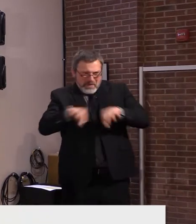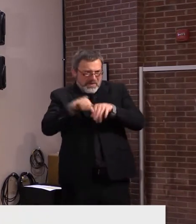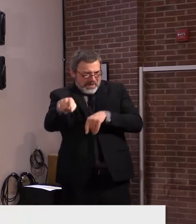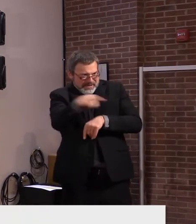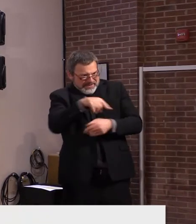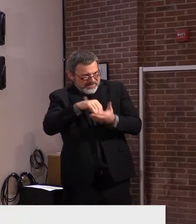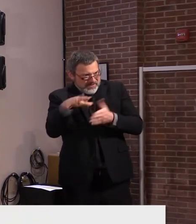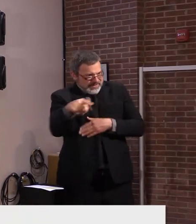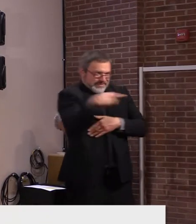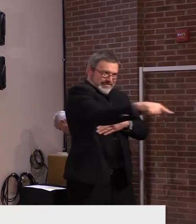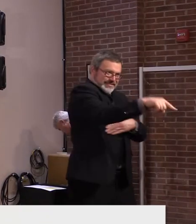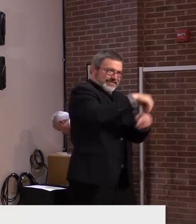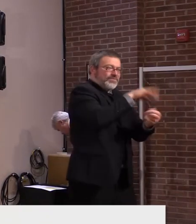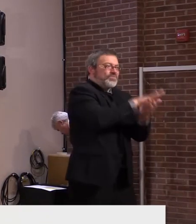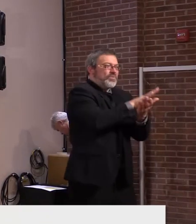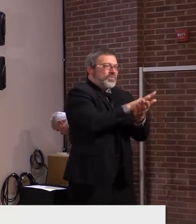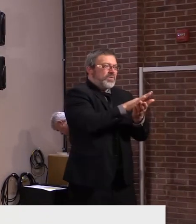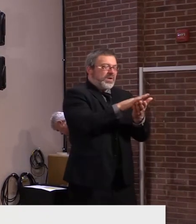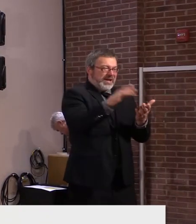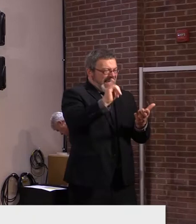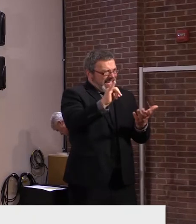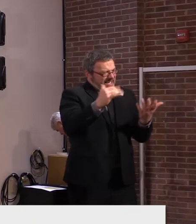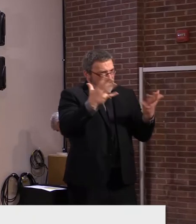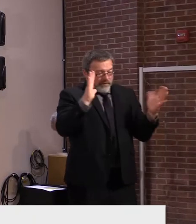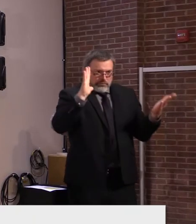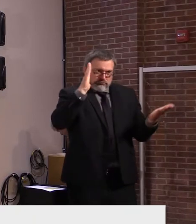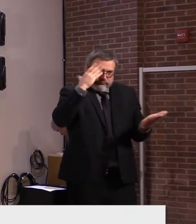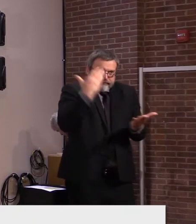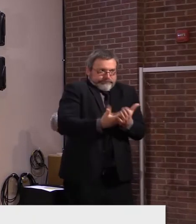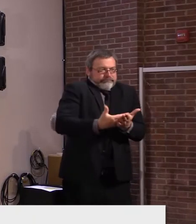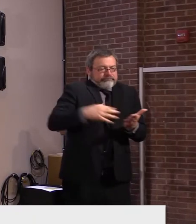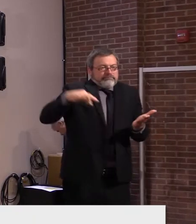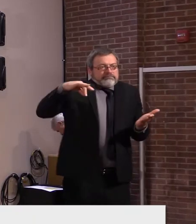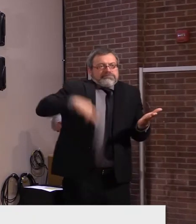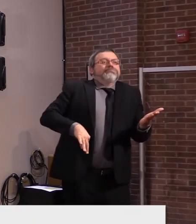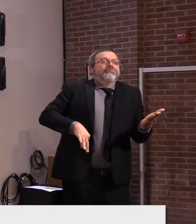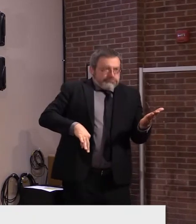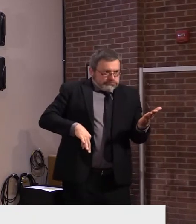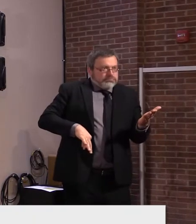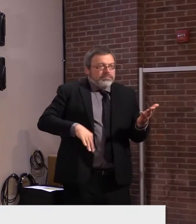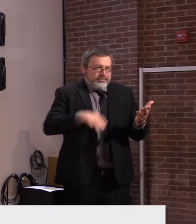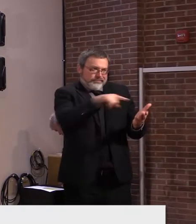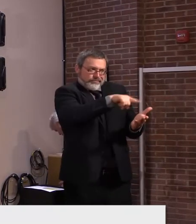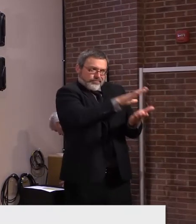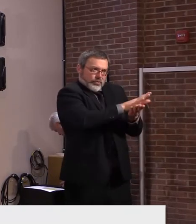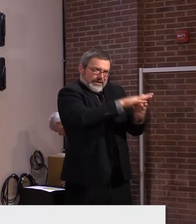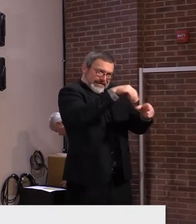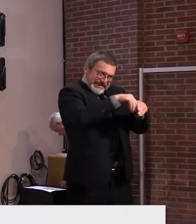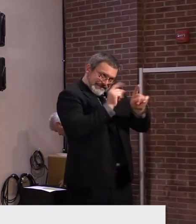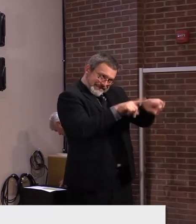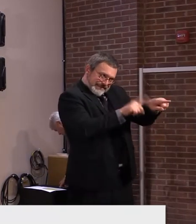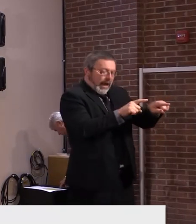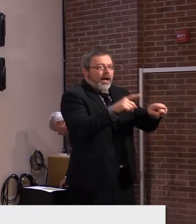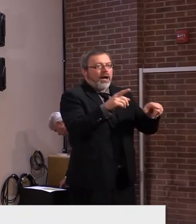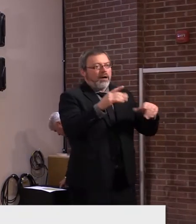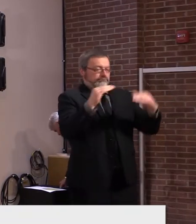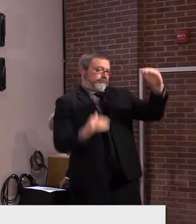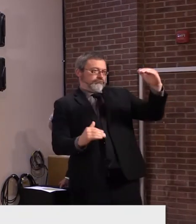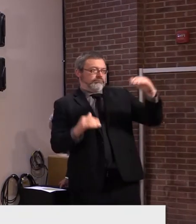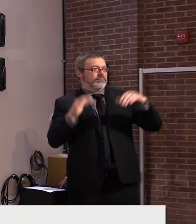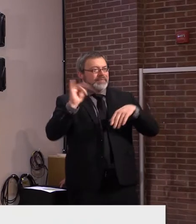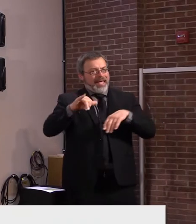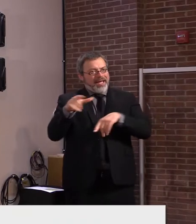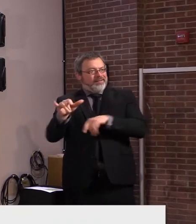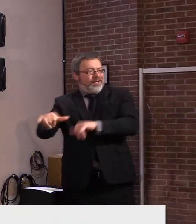the best way for students to get caught up, further the learning, and to succeed. Our testing programs offer multiple pathways to do